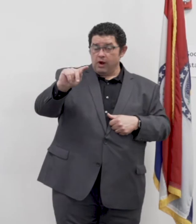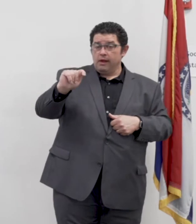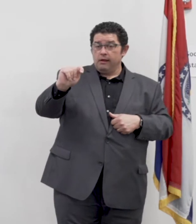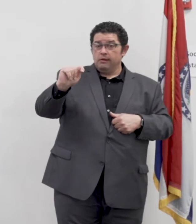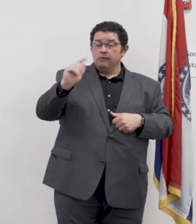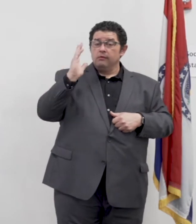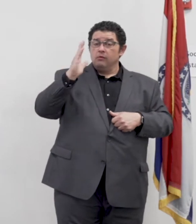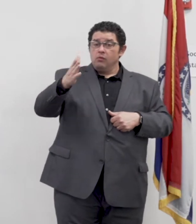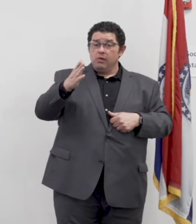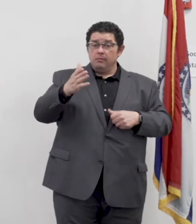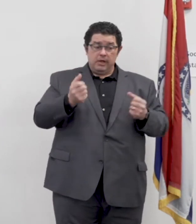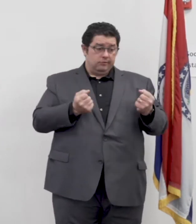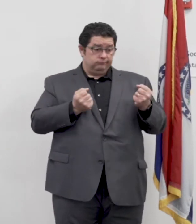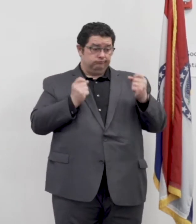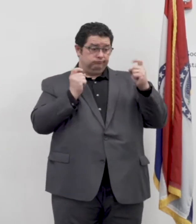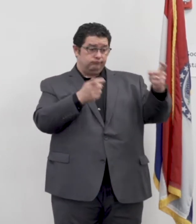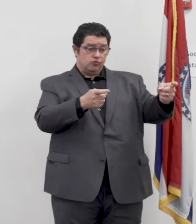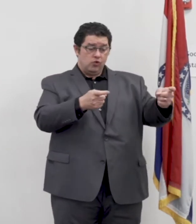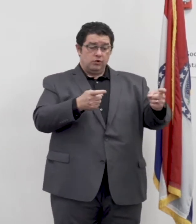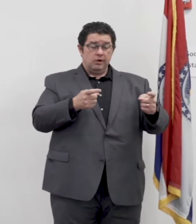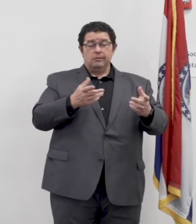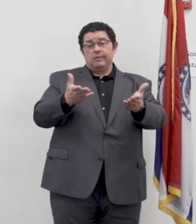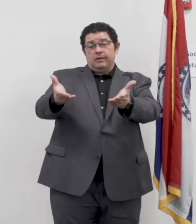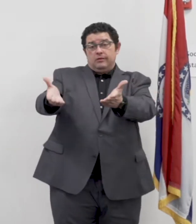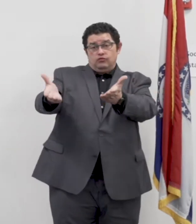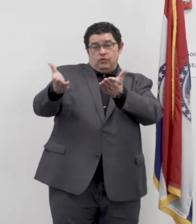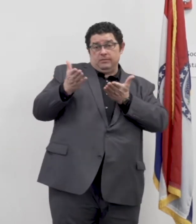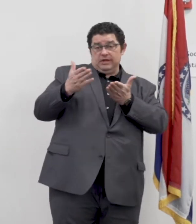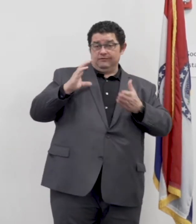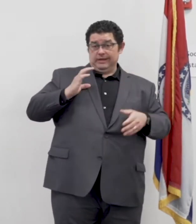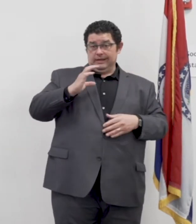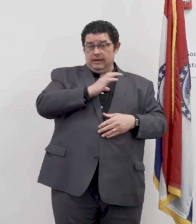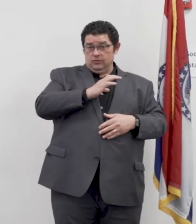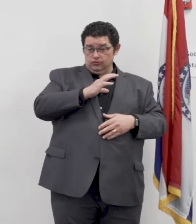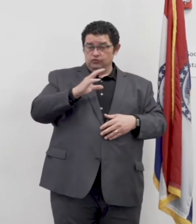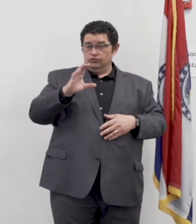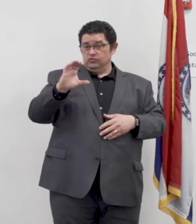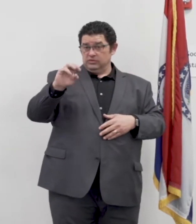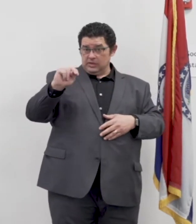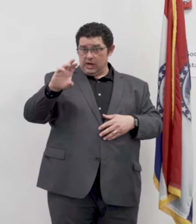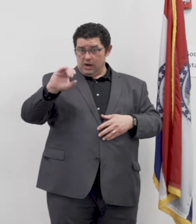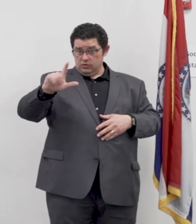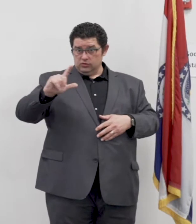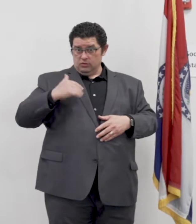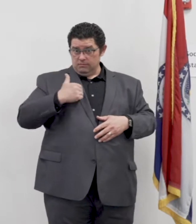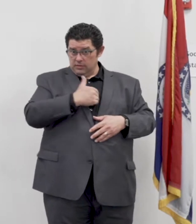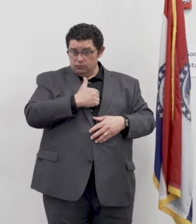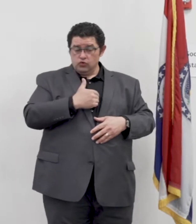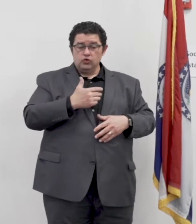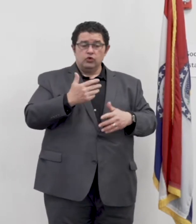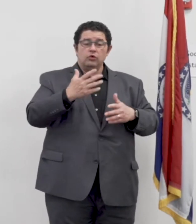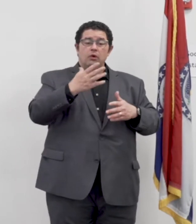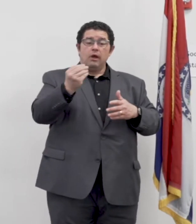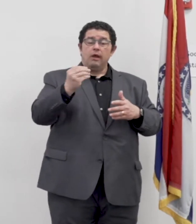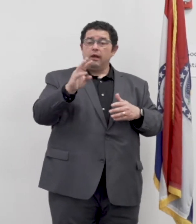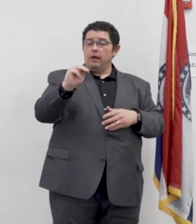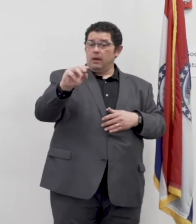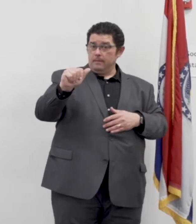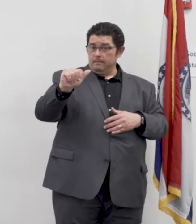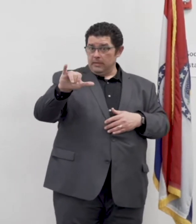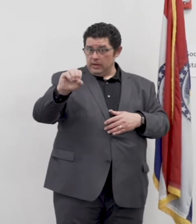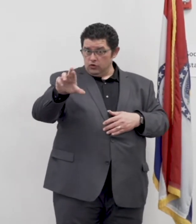on the recommendation of the council member from each district, but also recommendations of mayors, if